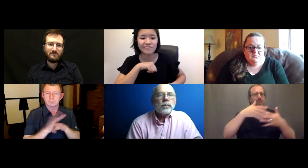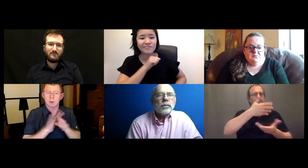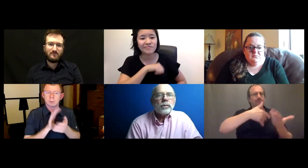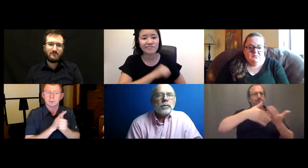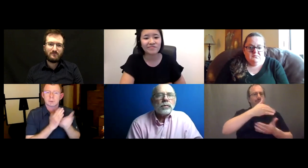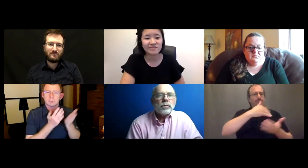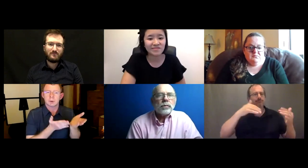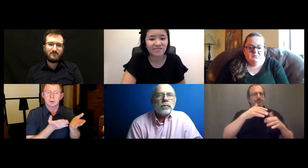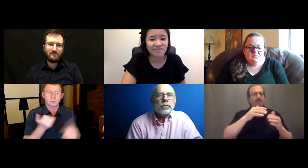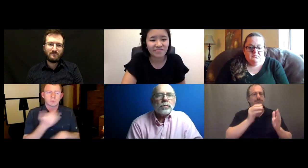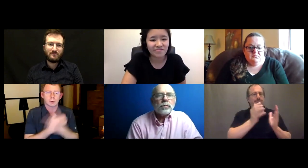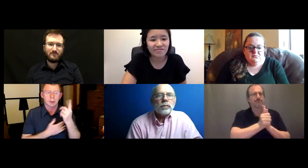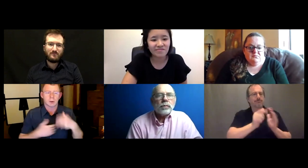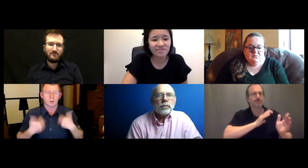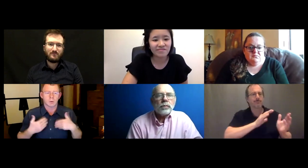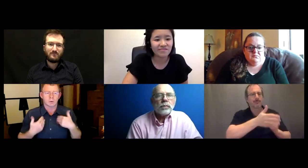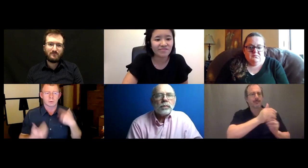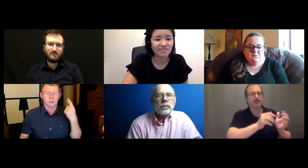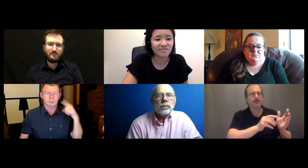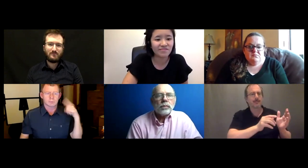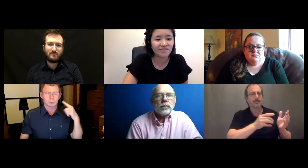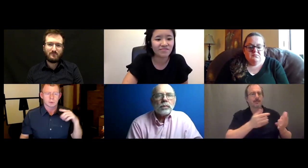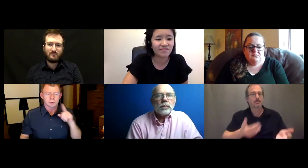used to have the deaf clubs and everyone got together,